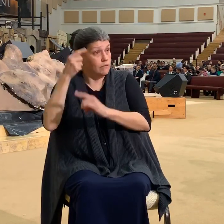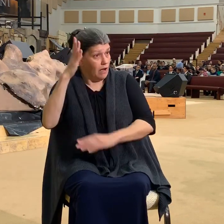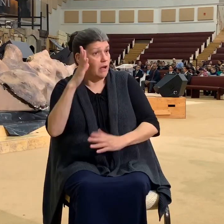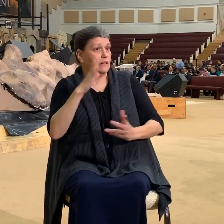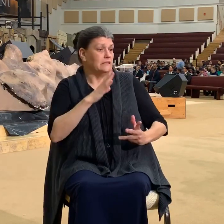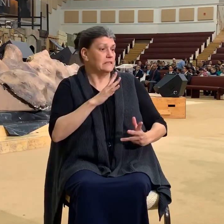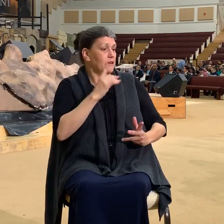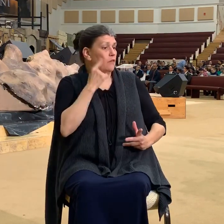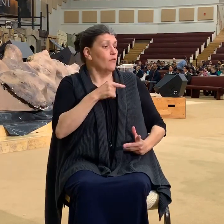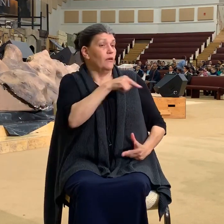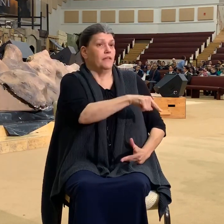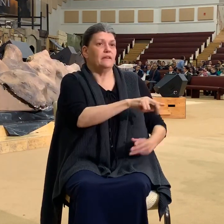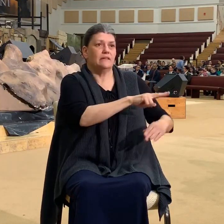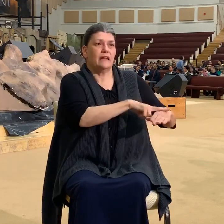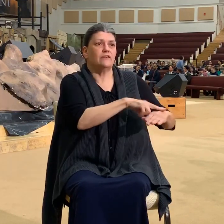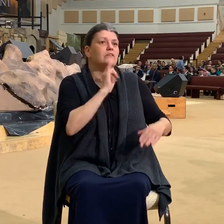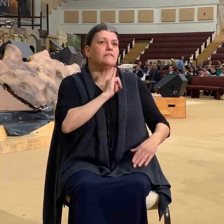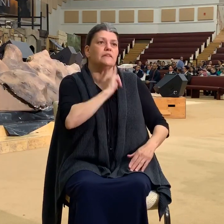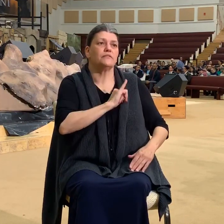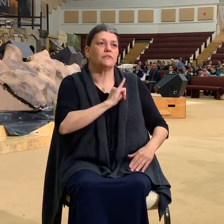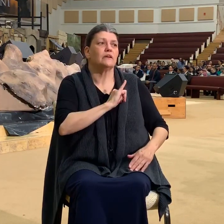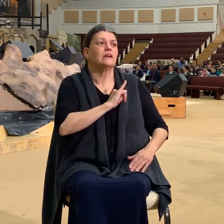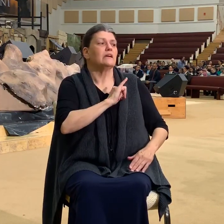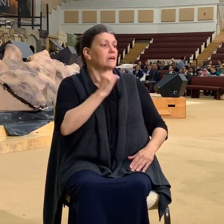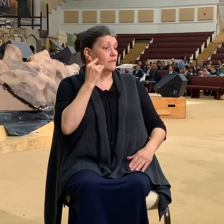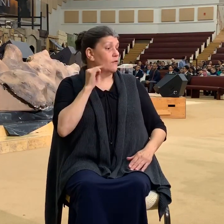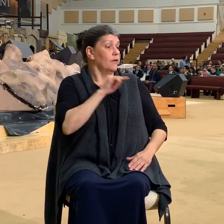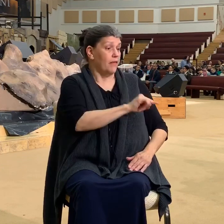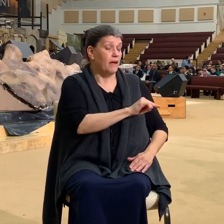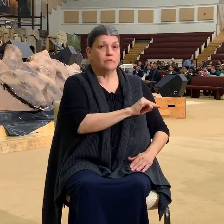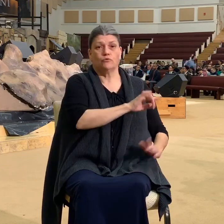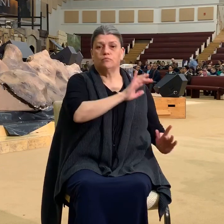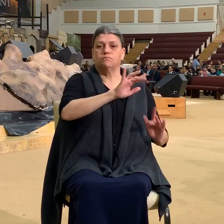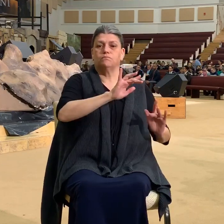Israel to be his medium of reaching the entire world.